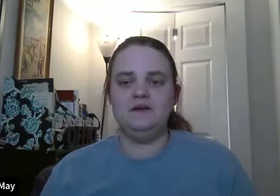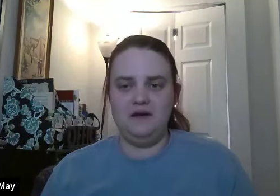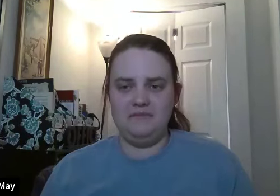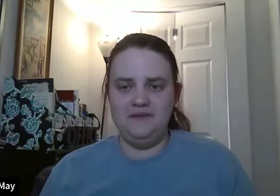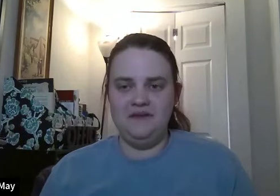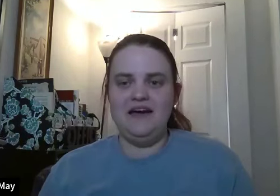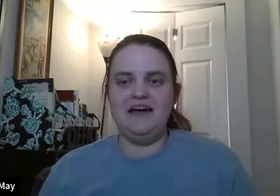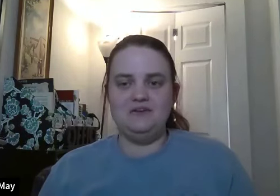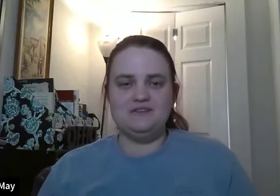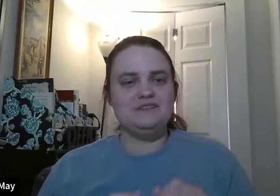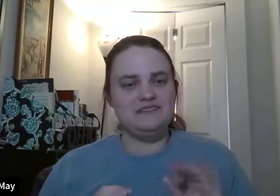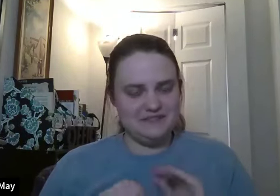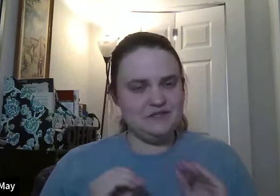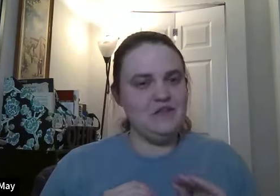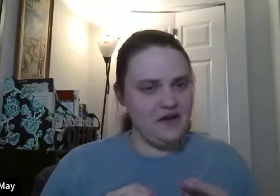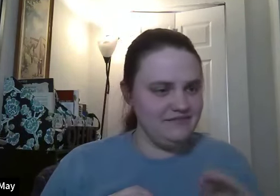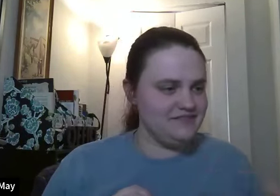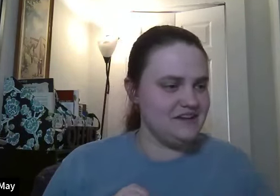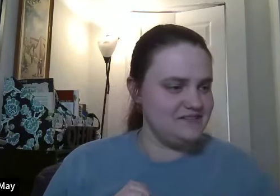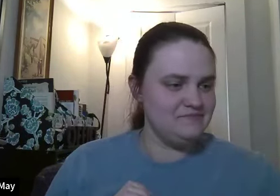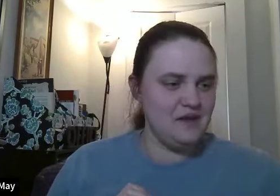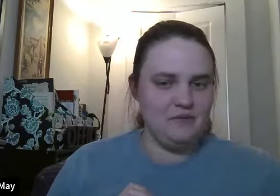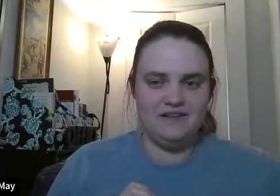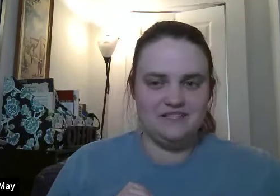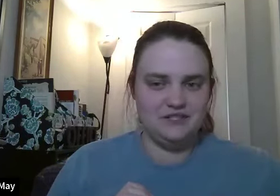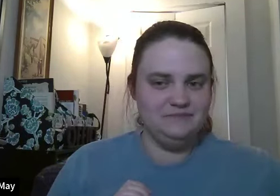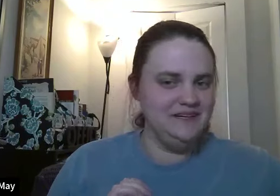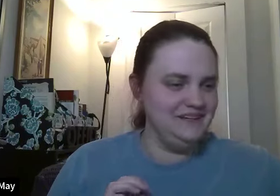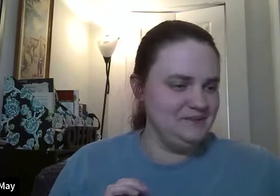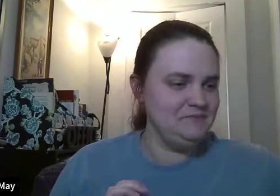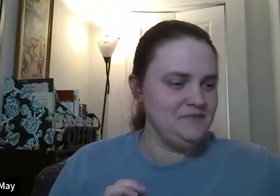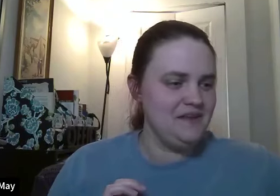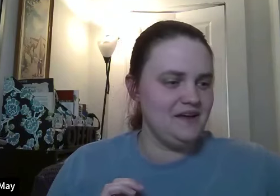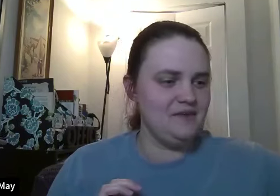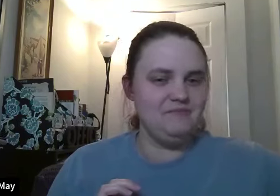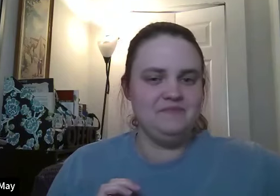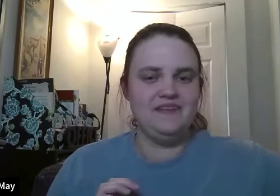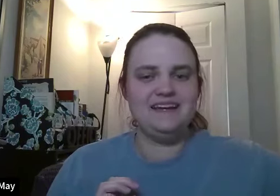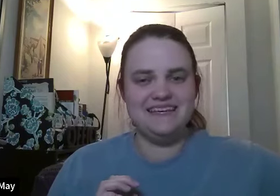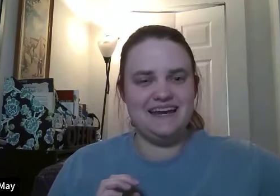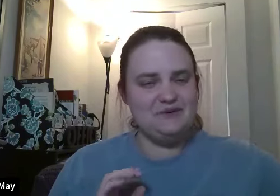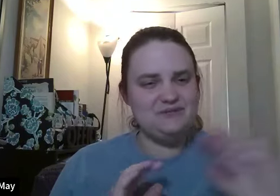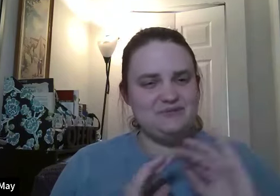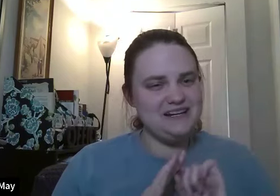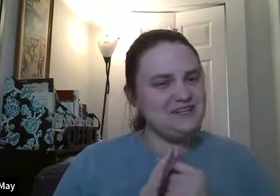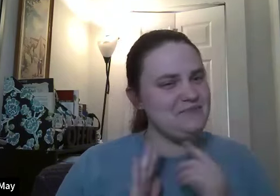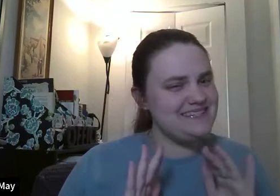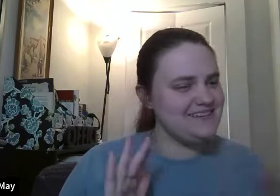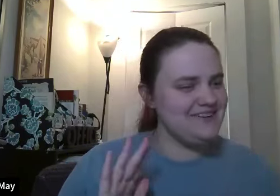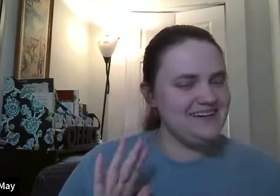Okay. I know this is a lot of signs in one class too. Like I said, we try to start basic and very not